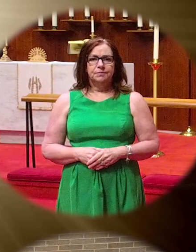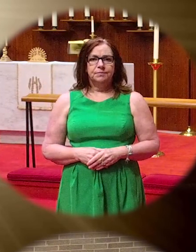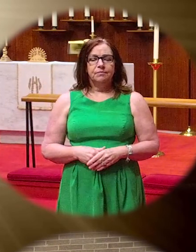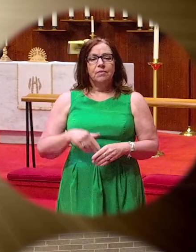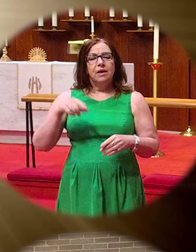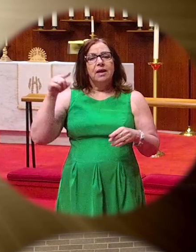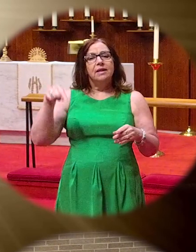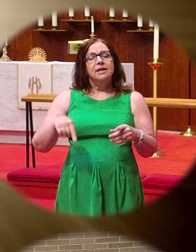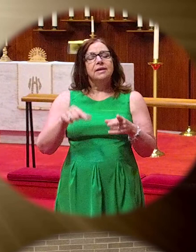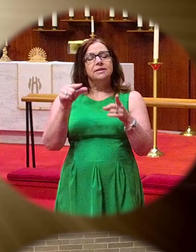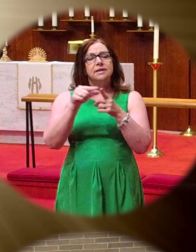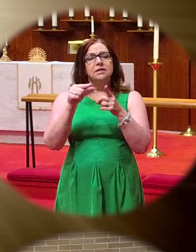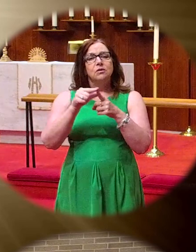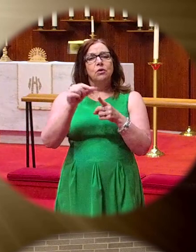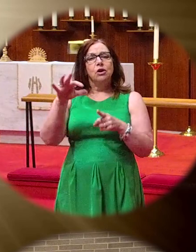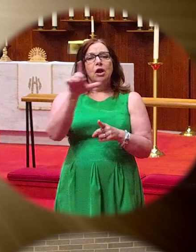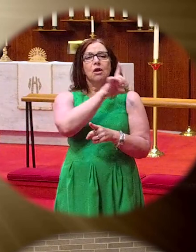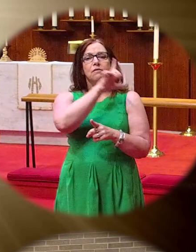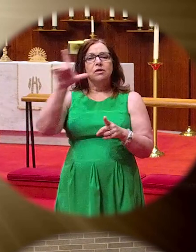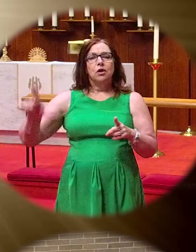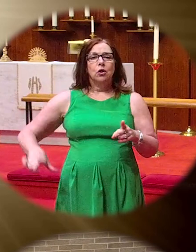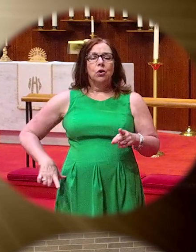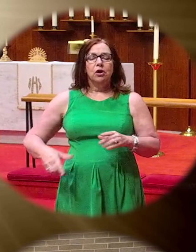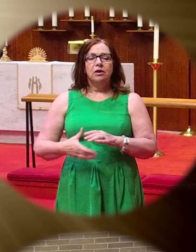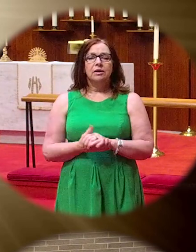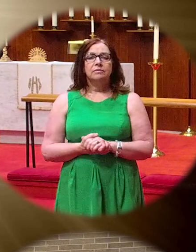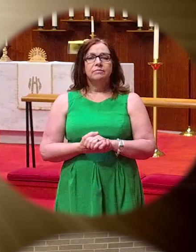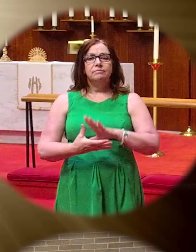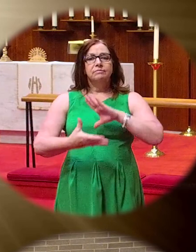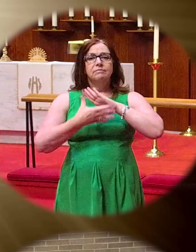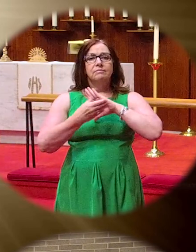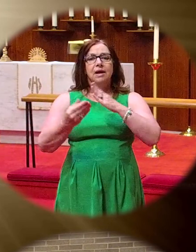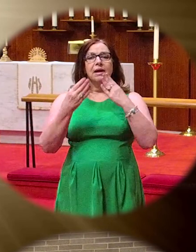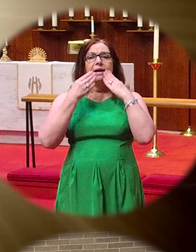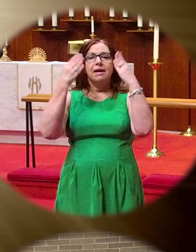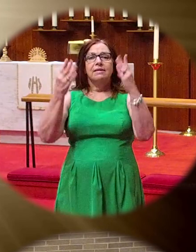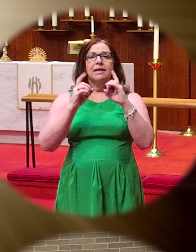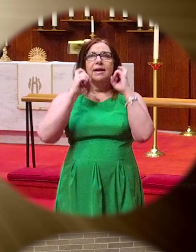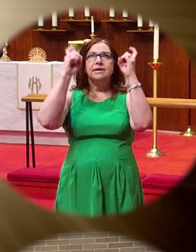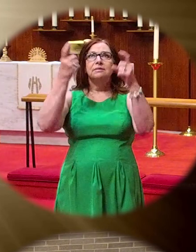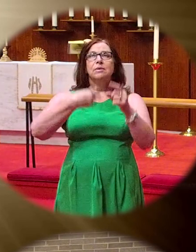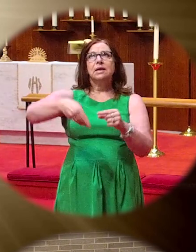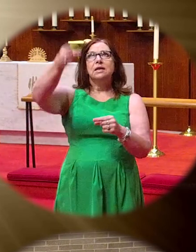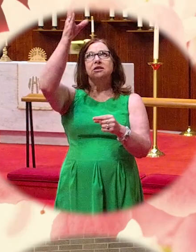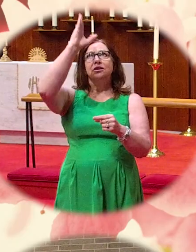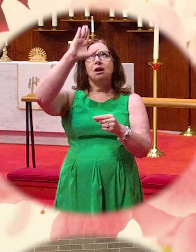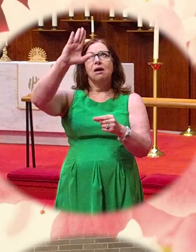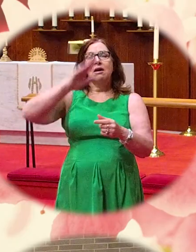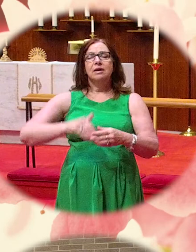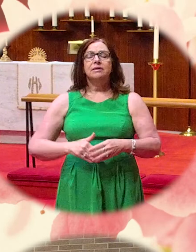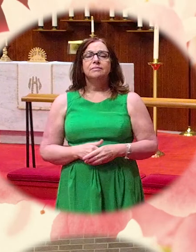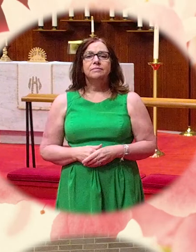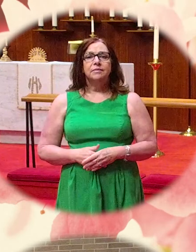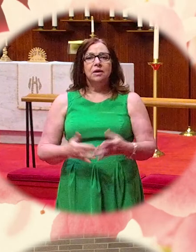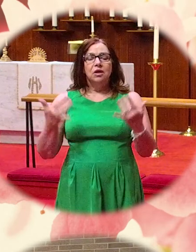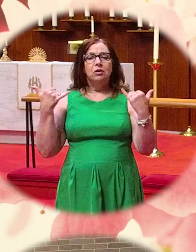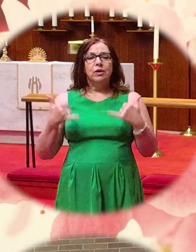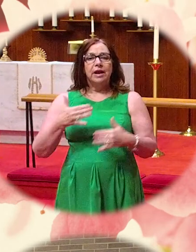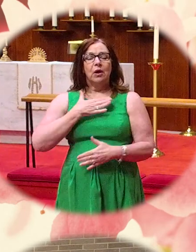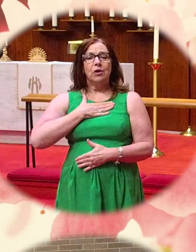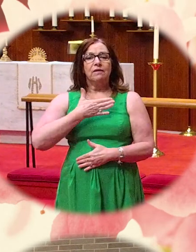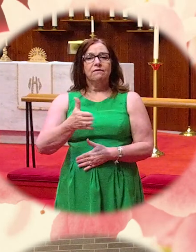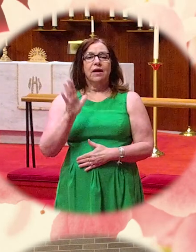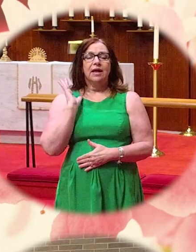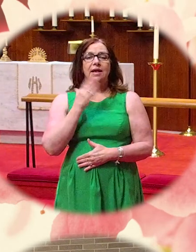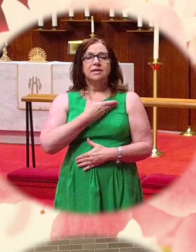This is the word of the Lord. Thanks be to God. We confess our faith